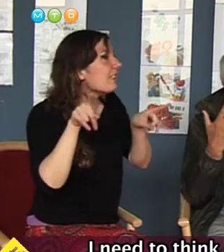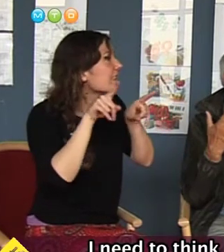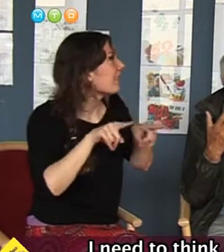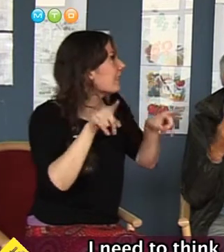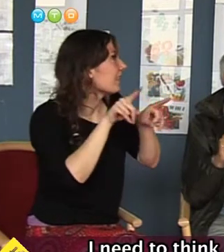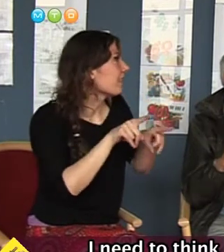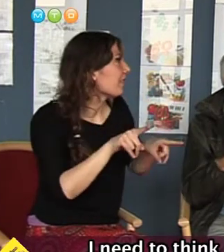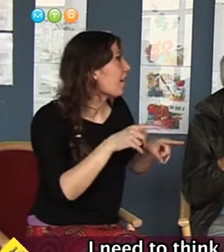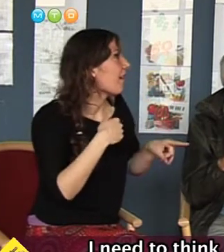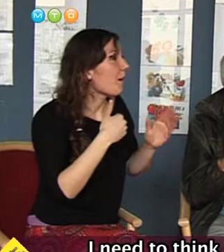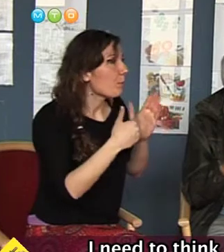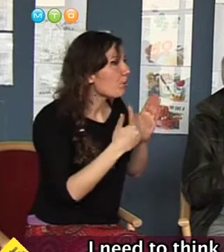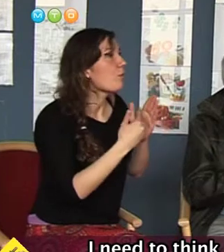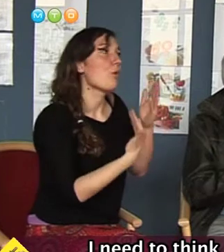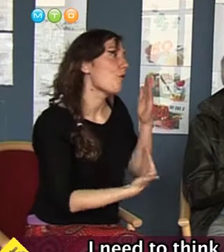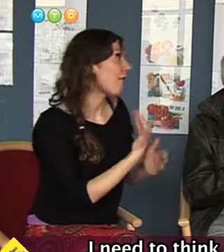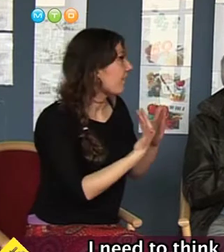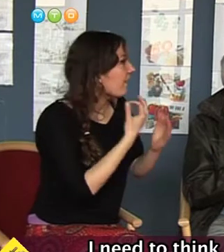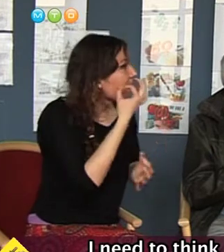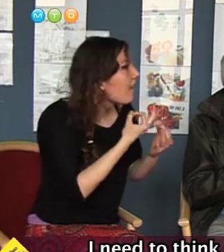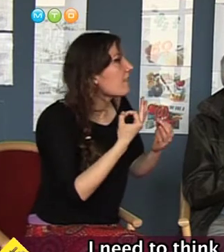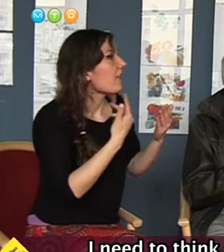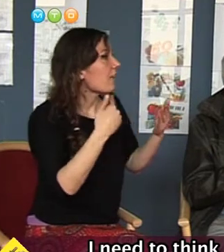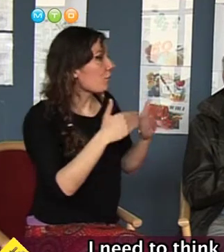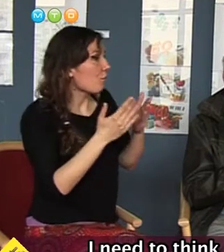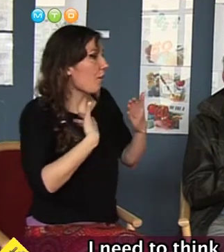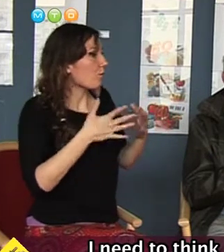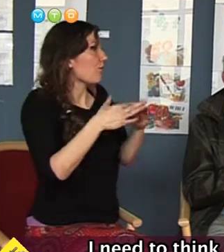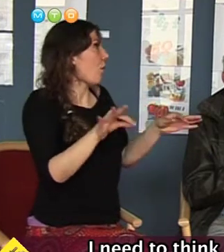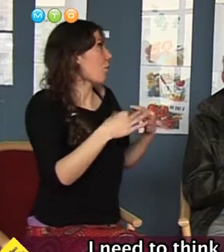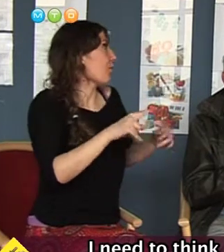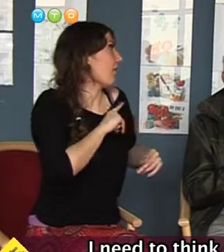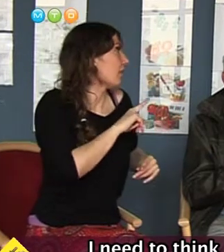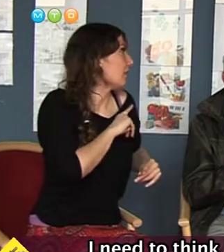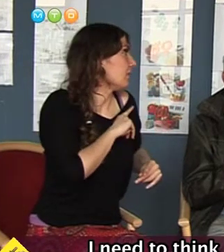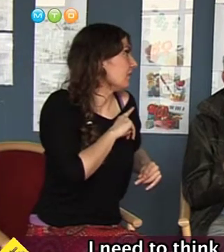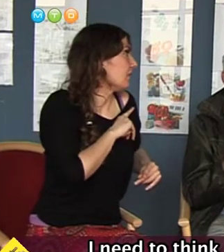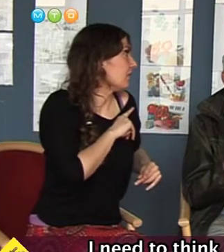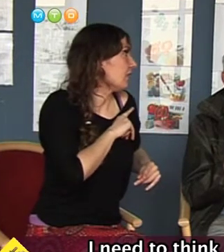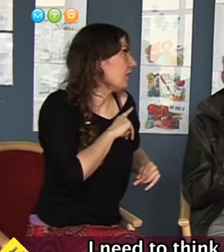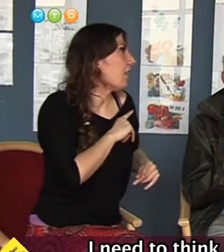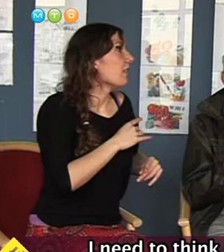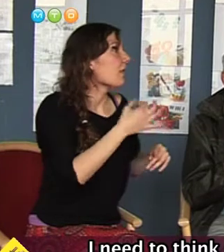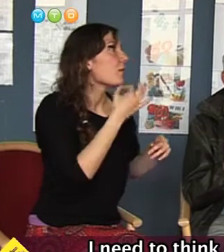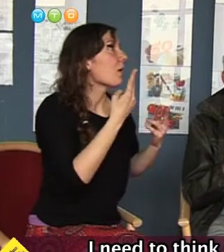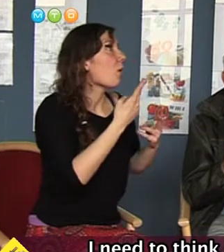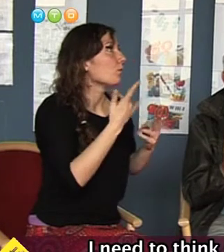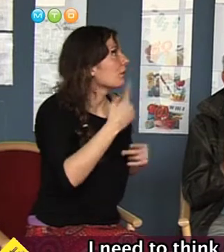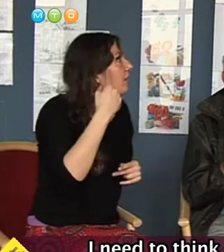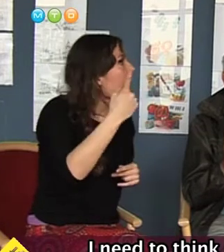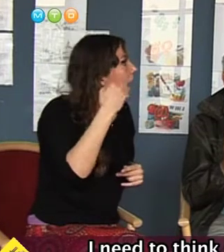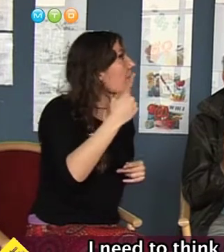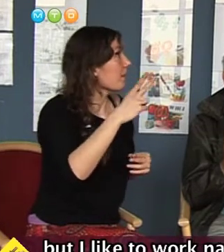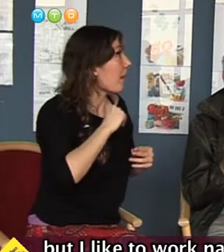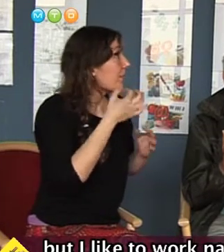I need to be able to think freely. If those kind of issues came into my mind, then I would.